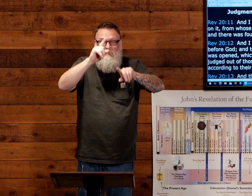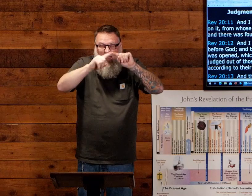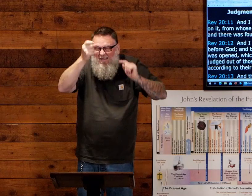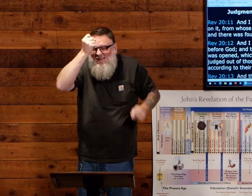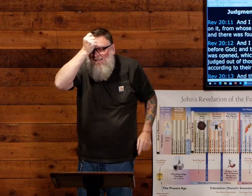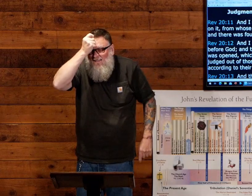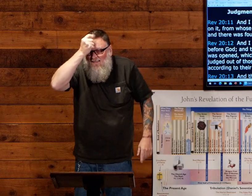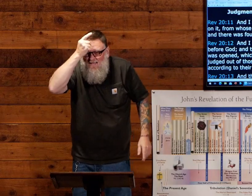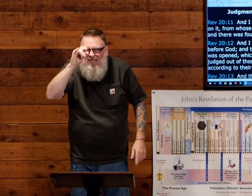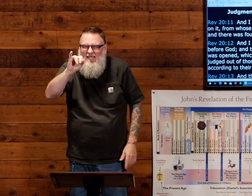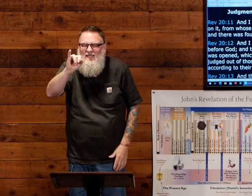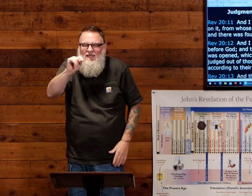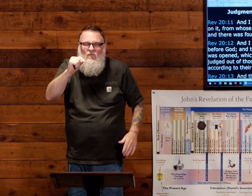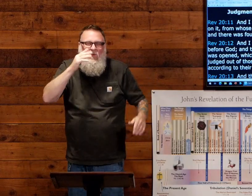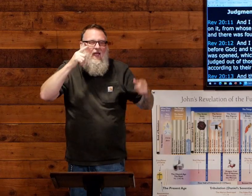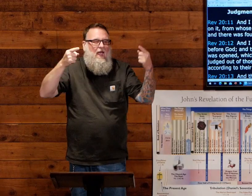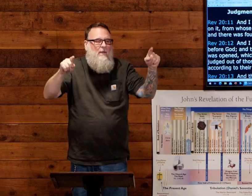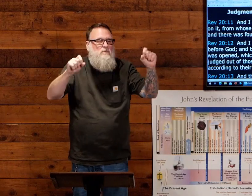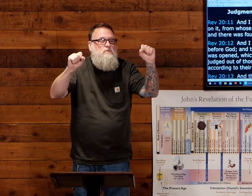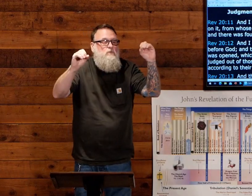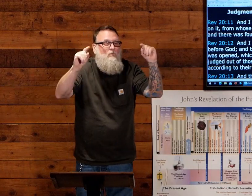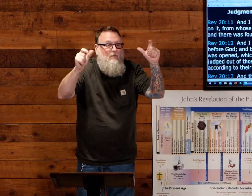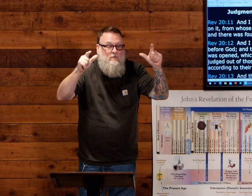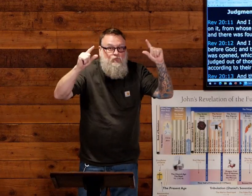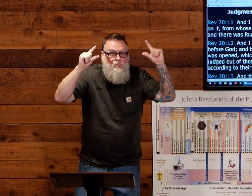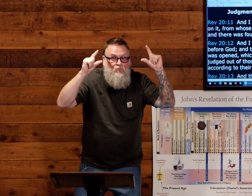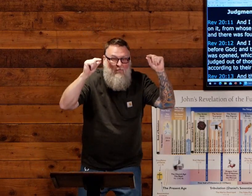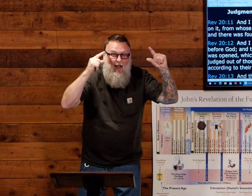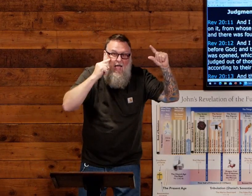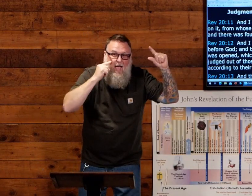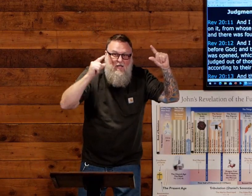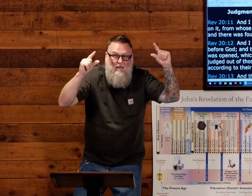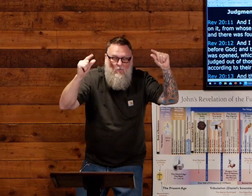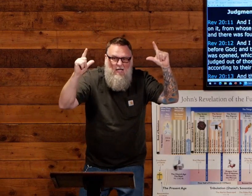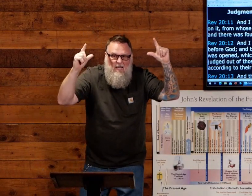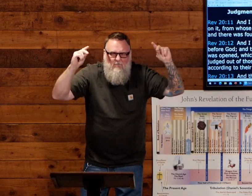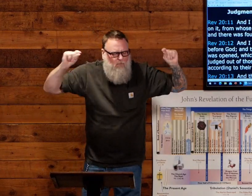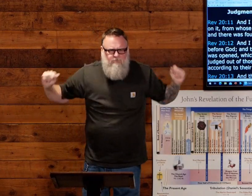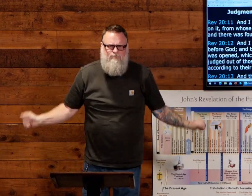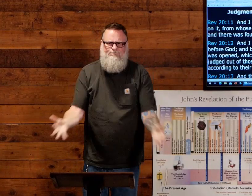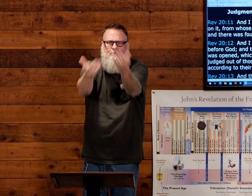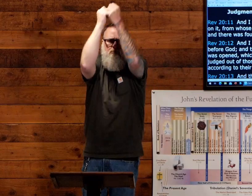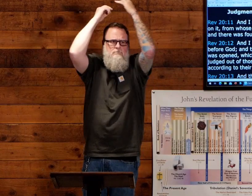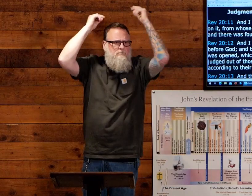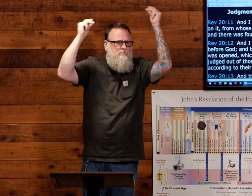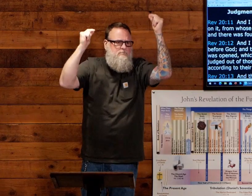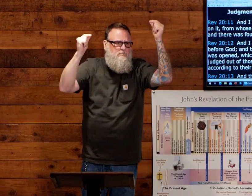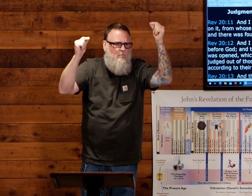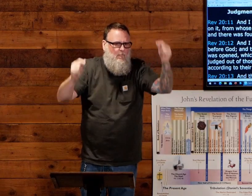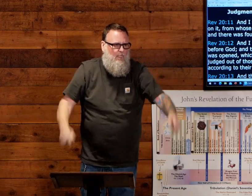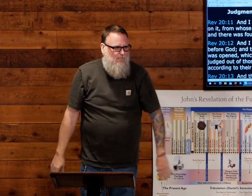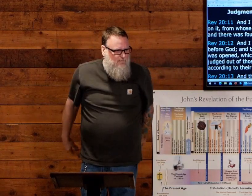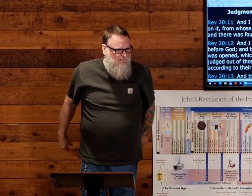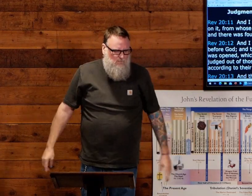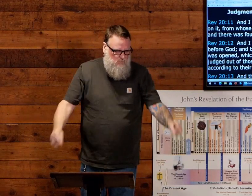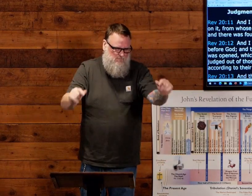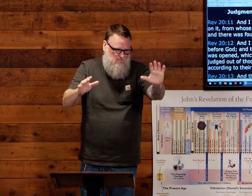them up in the air, in the sky. But it's going to happen so fast. I mean, a twinkling of an eye.